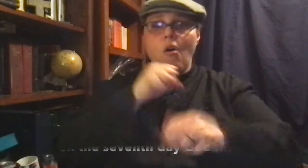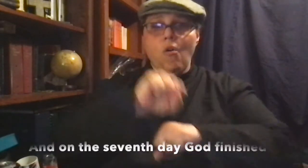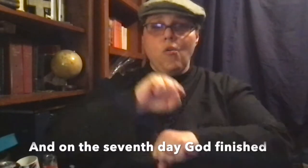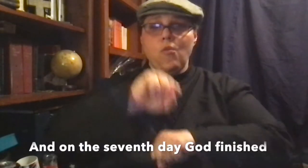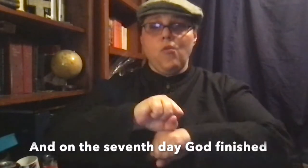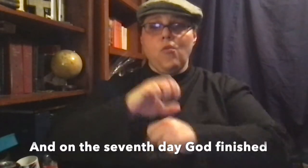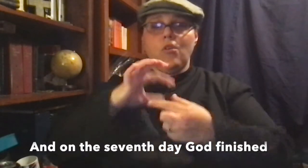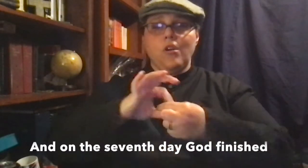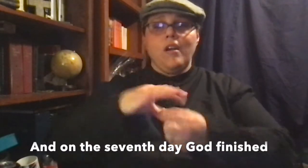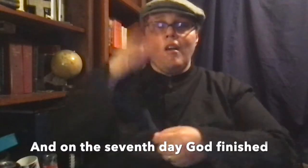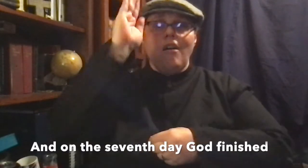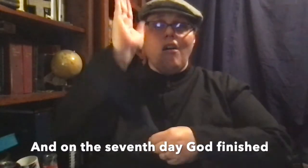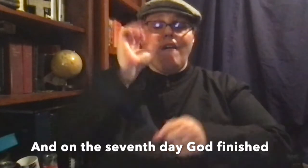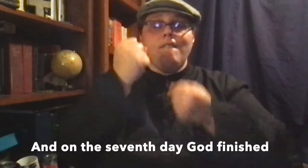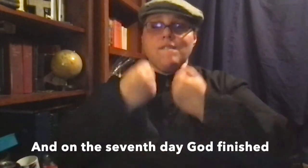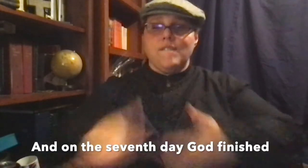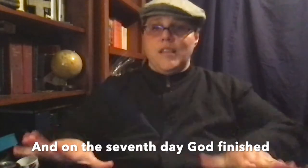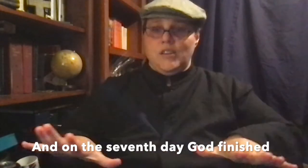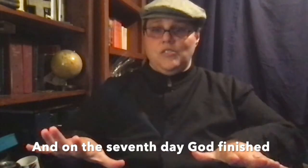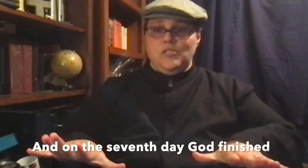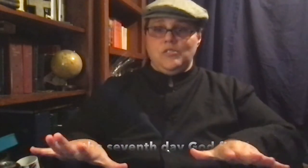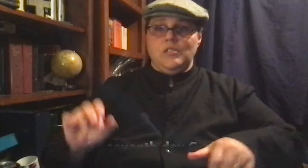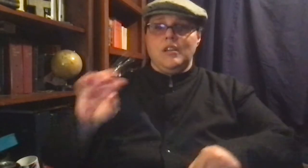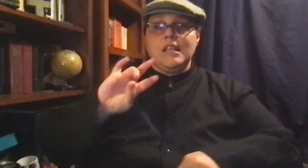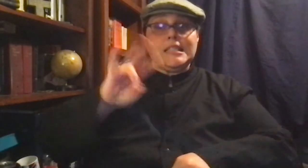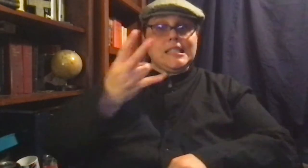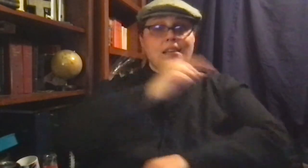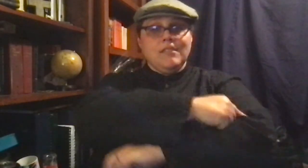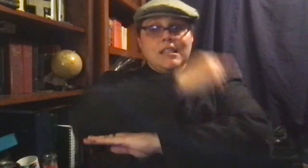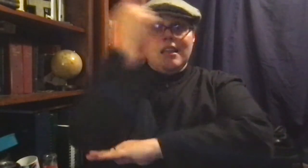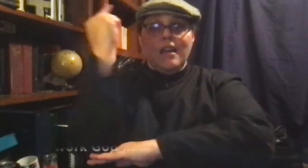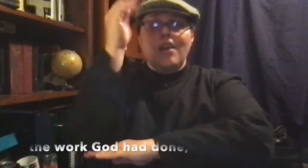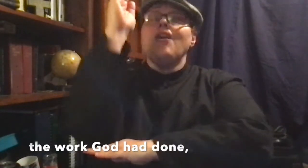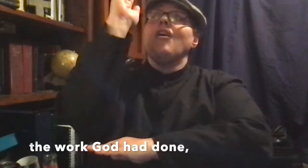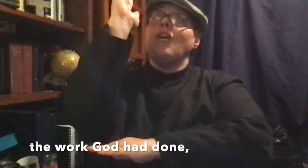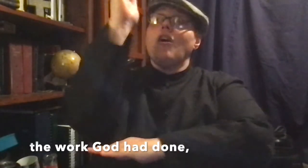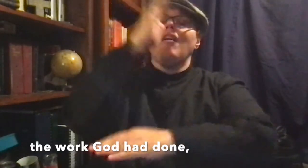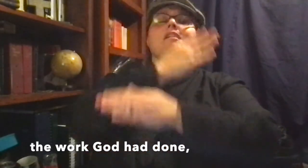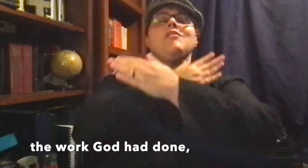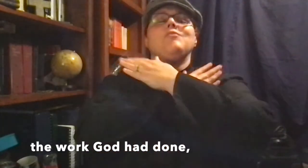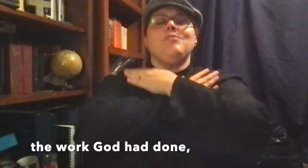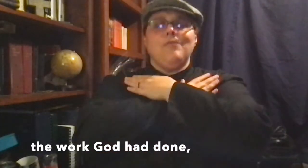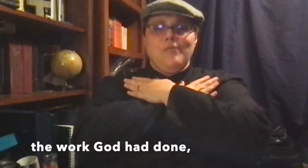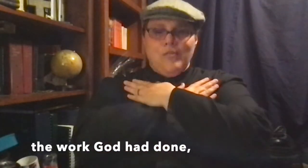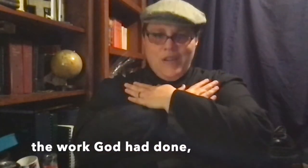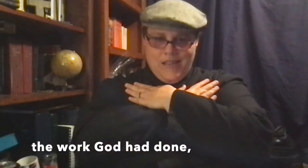And on the seventh day, God finished all the work that God had done.